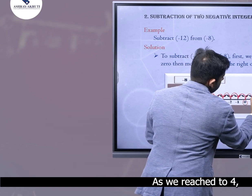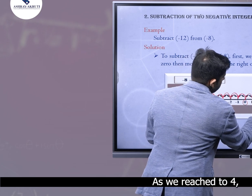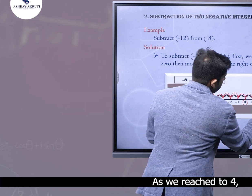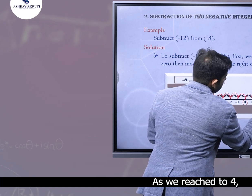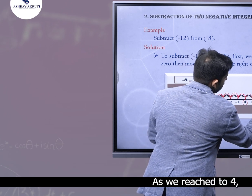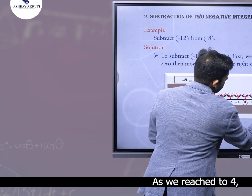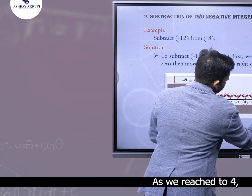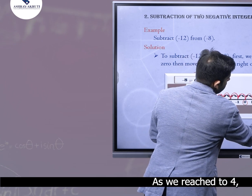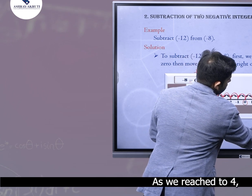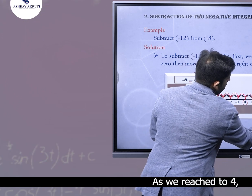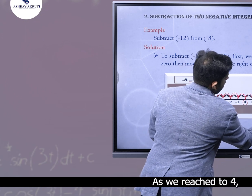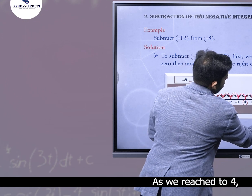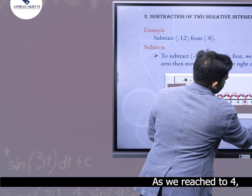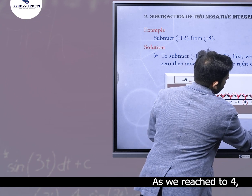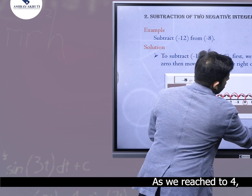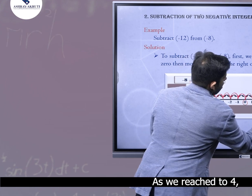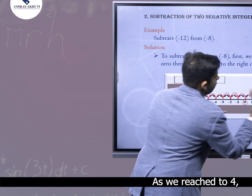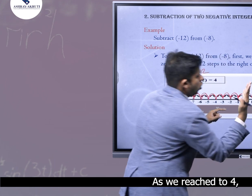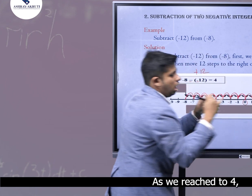As we reach to 4,